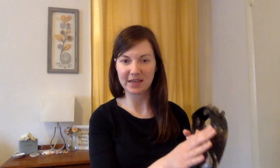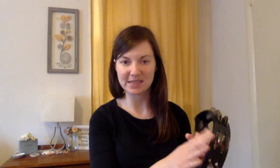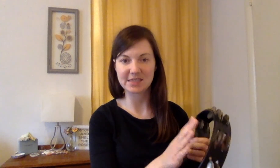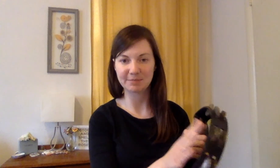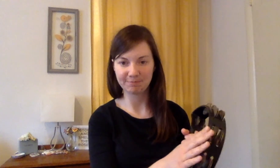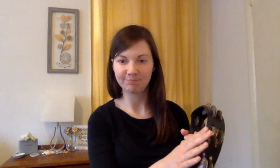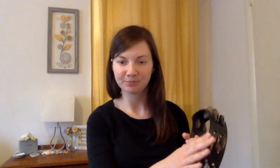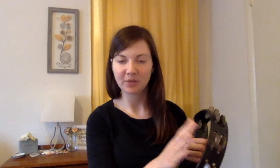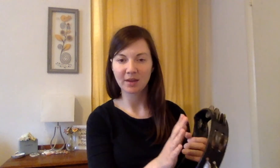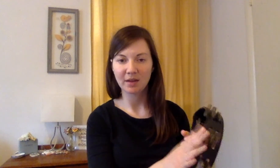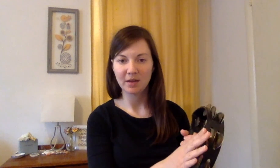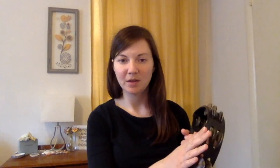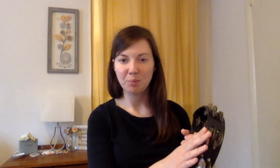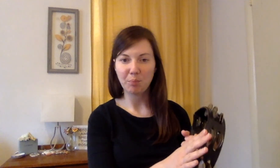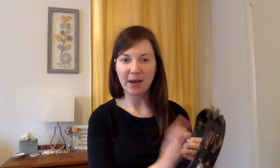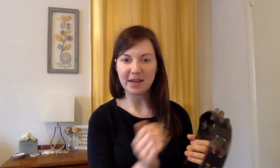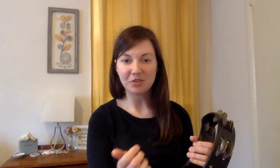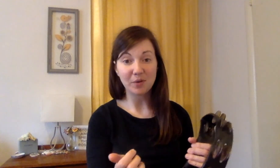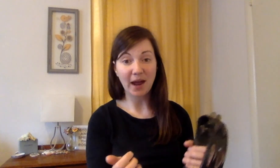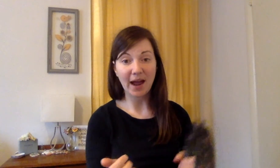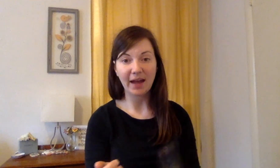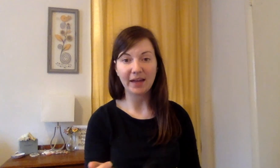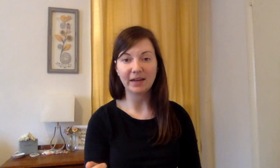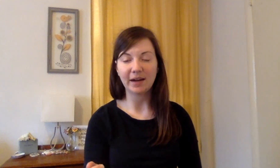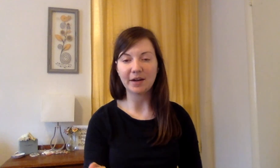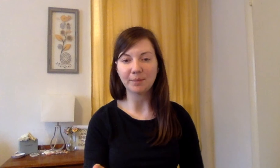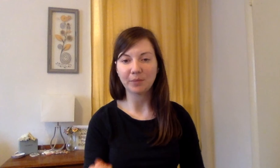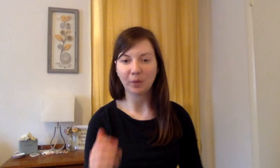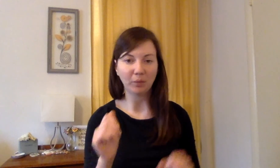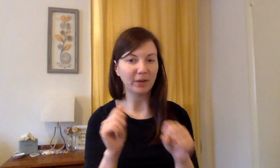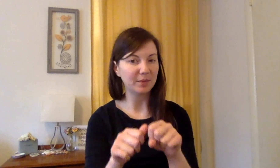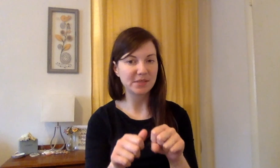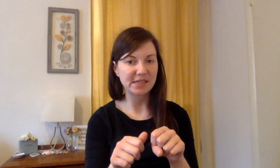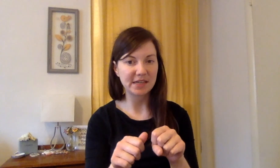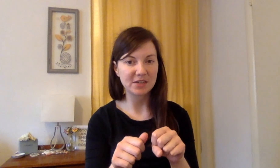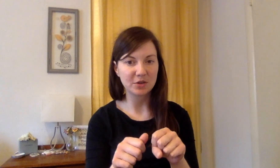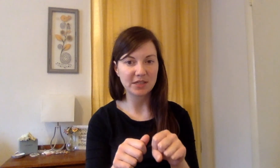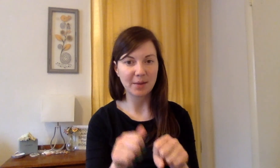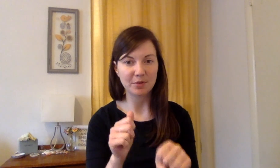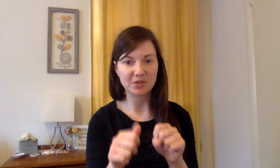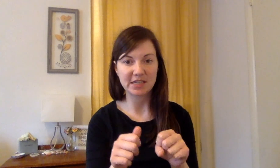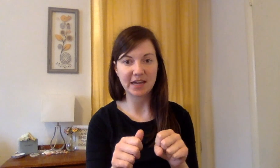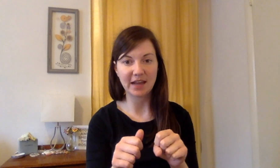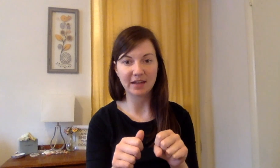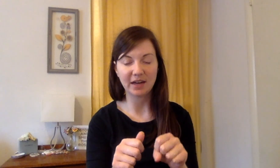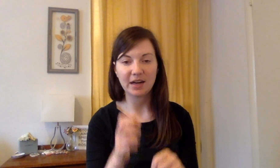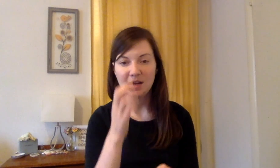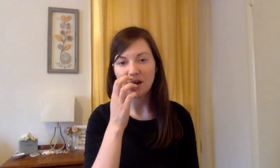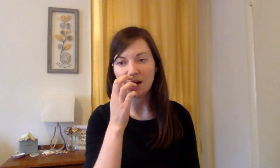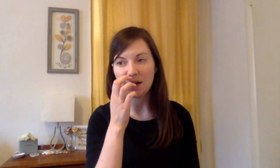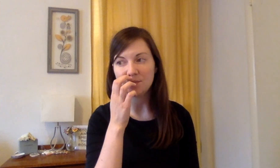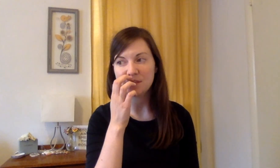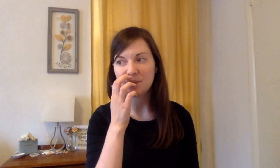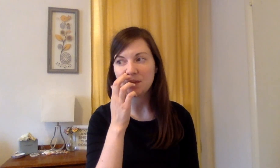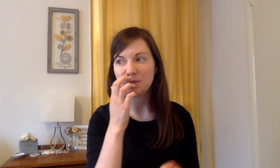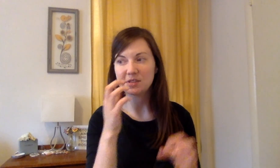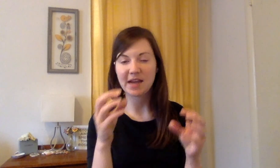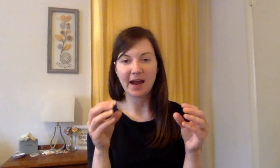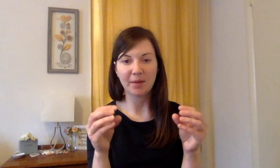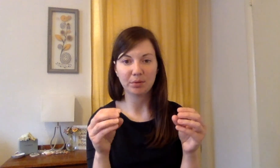this. But if you had rhythm sticks, you could tap those together. Some people tap